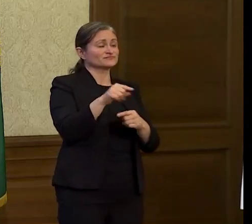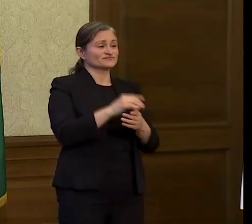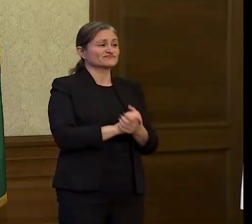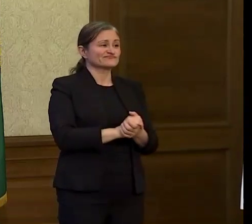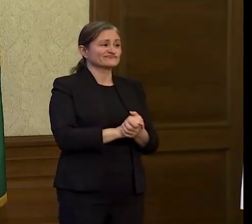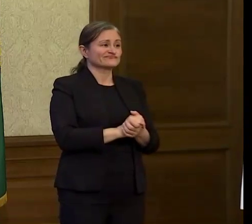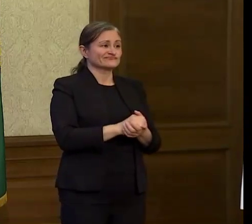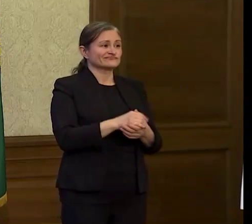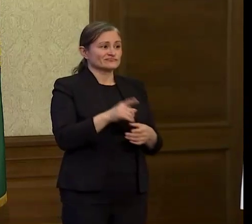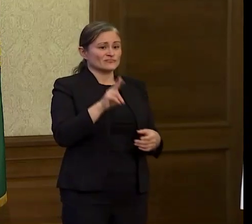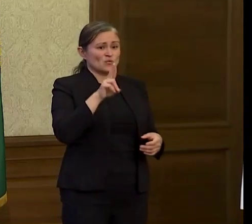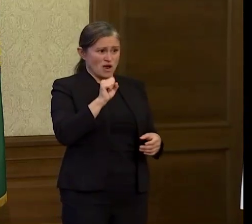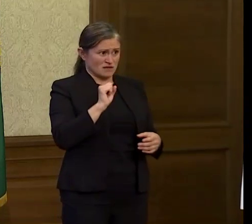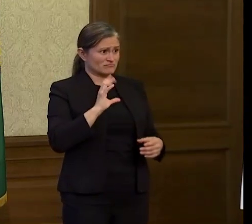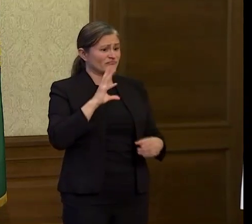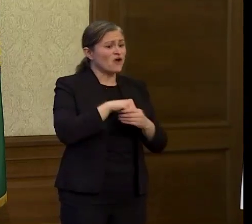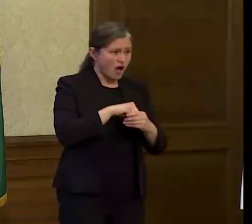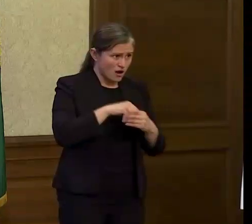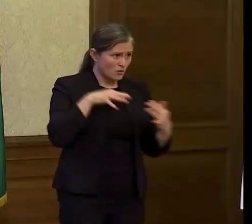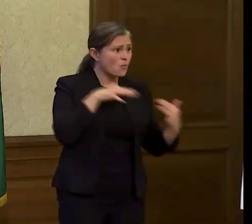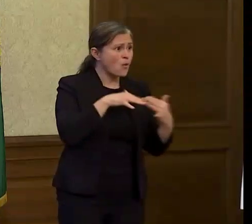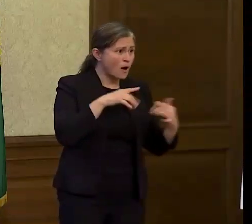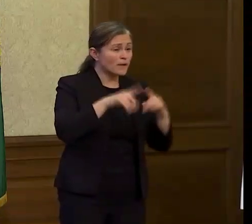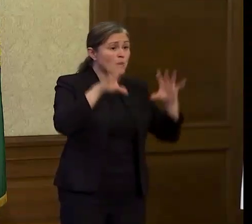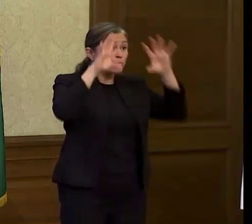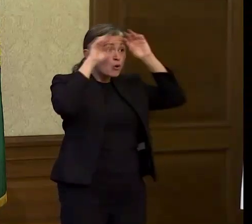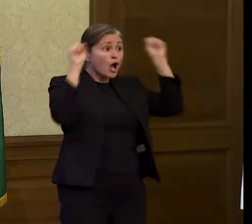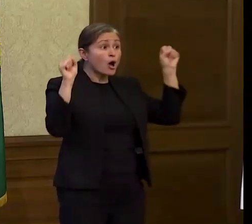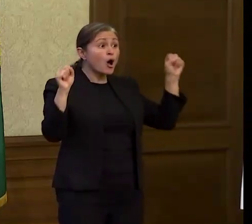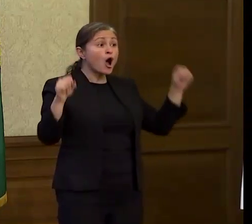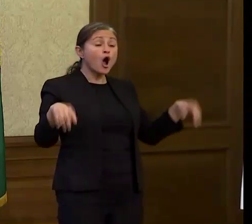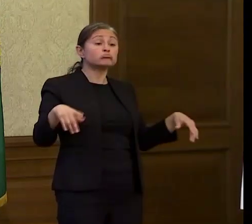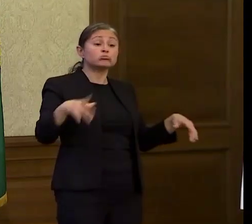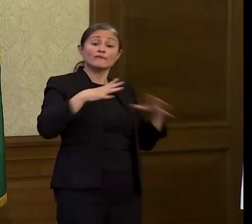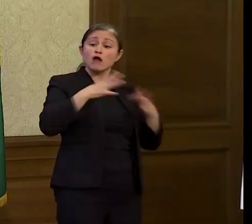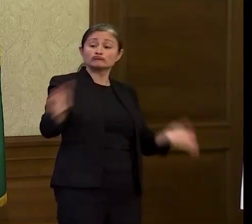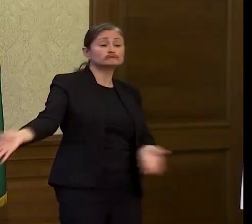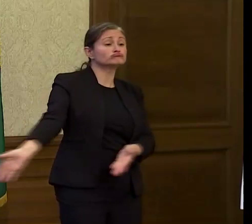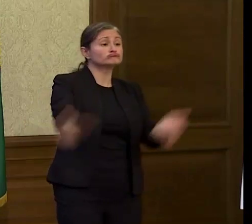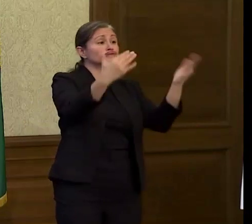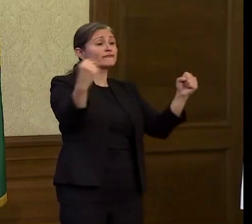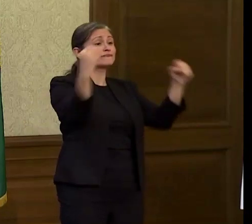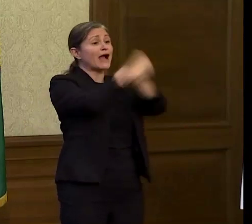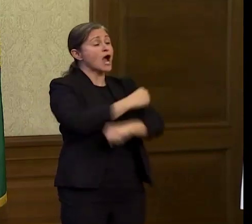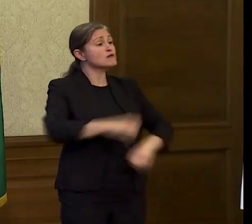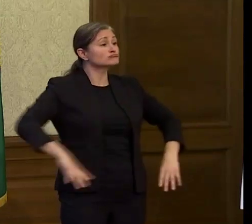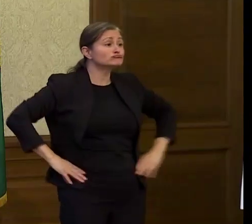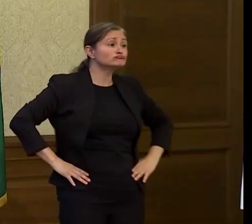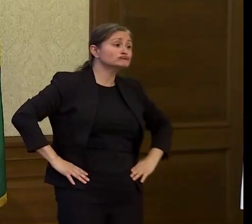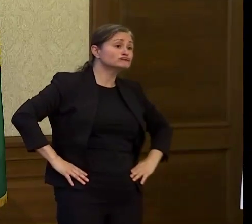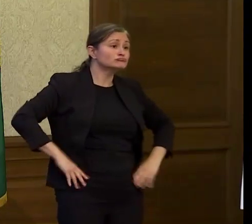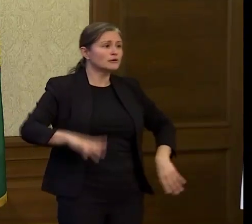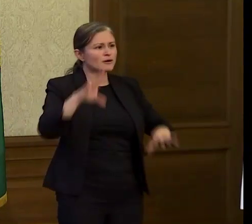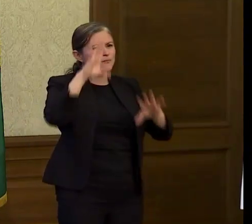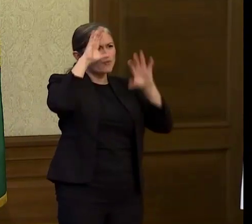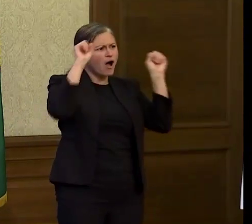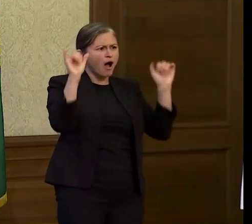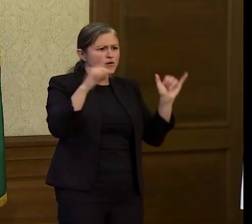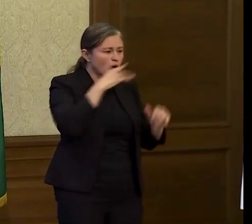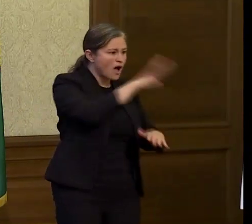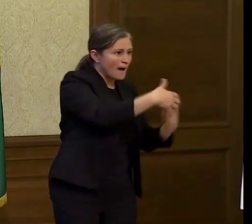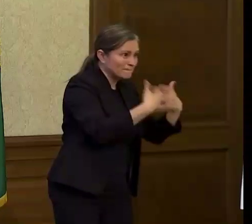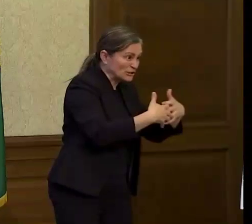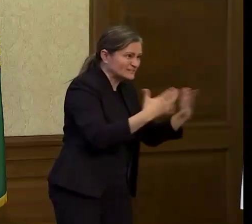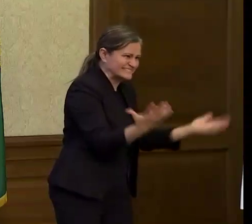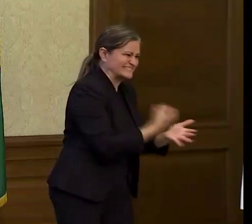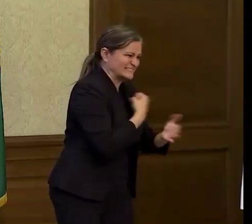go fight the war. He inspired the whole federal government to mobilize the industrial base to build the ships and tanks and